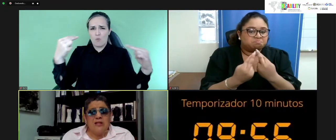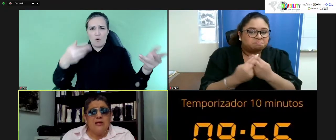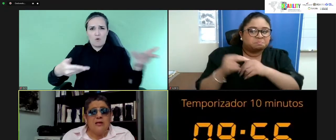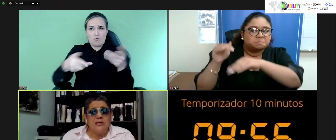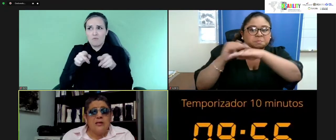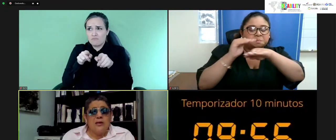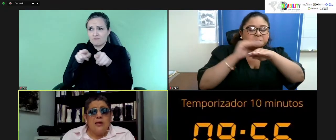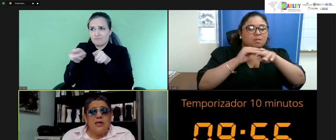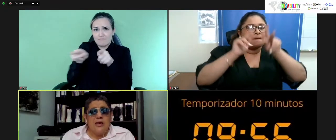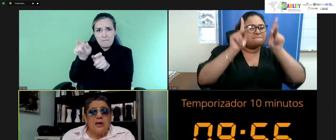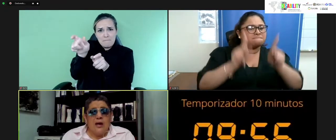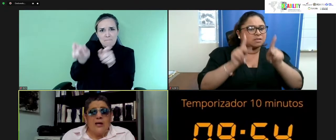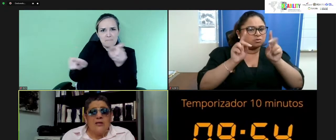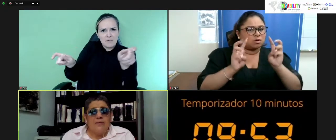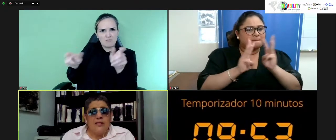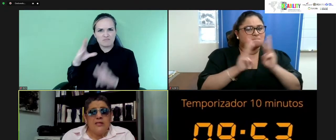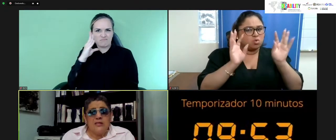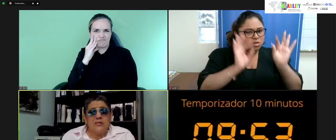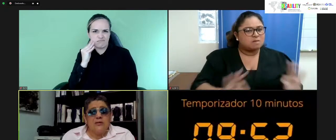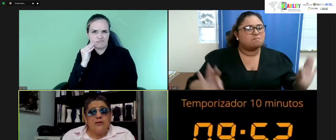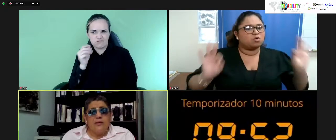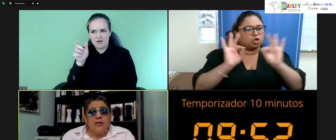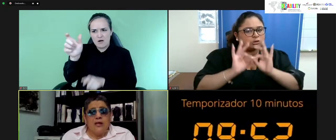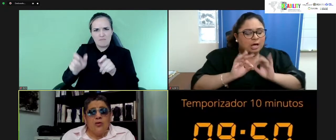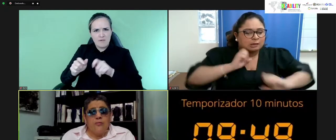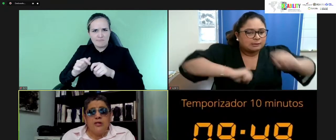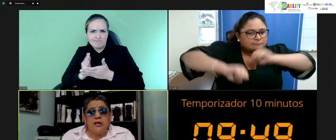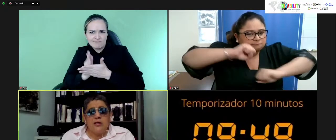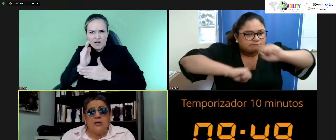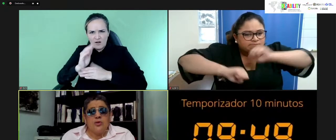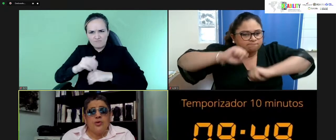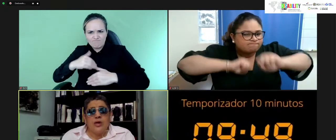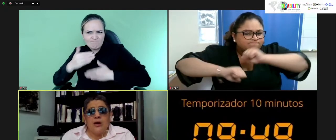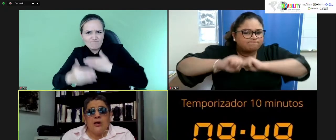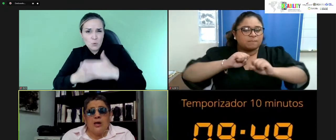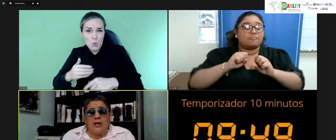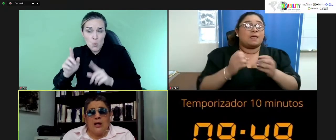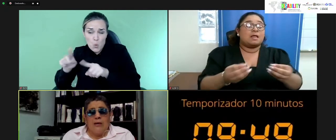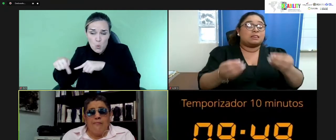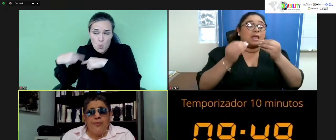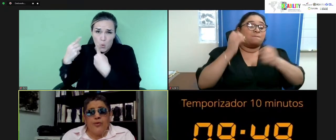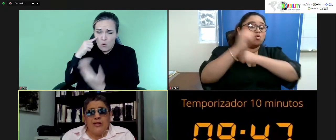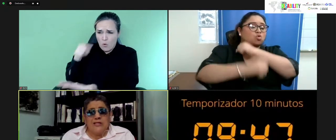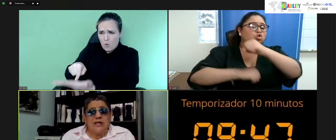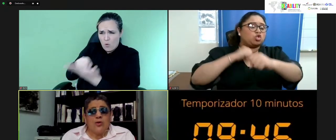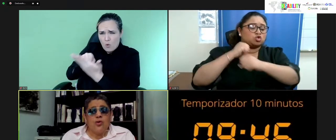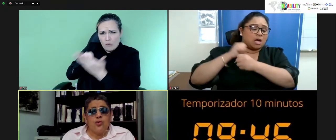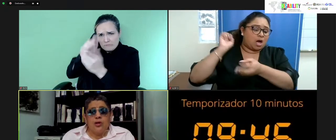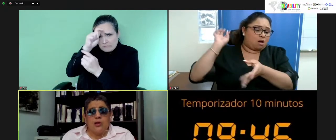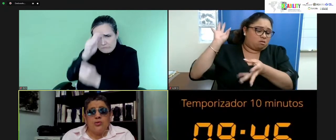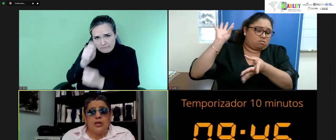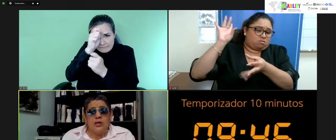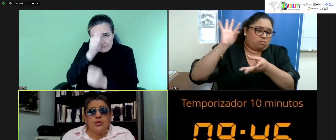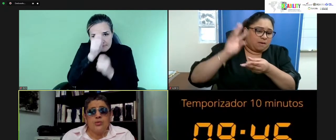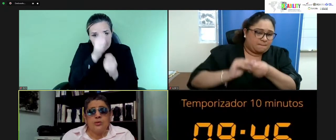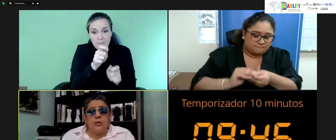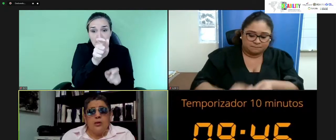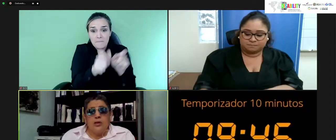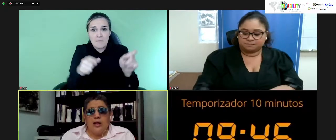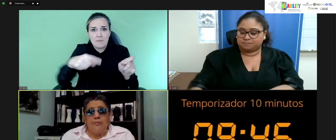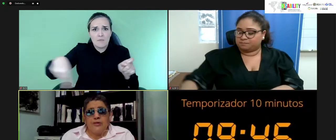important summit where we have activists of a high trajectory in the